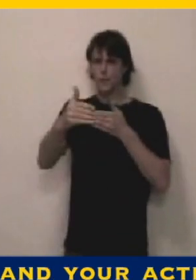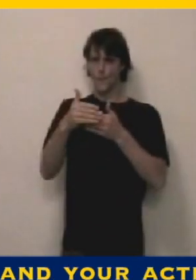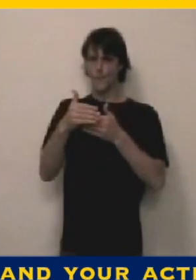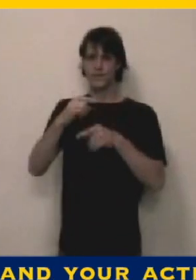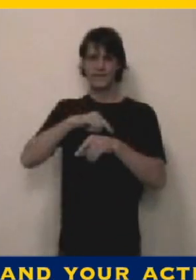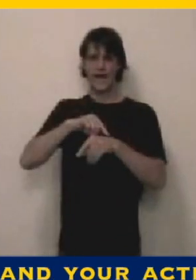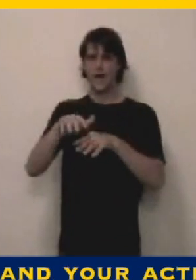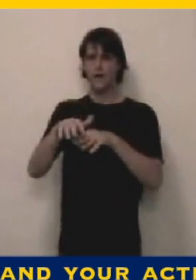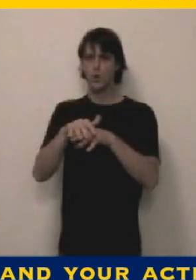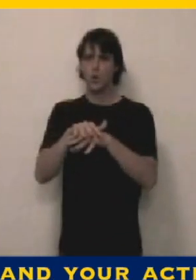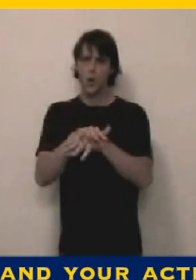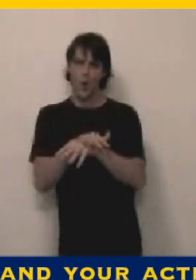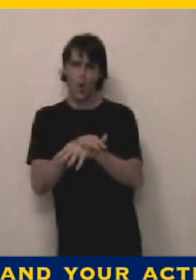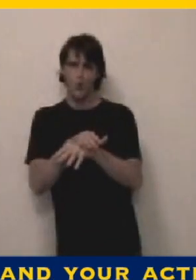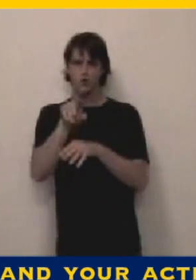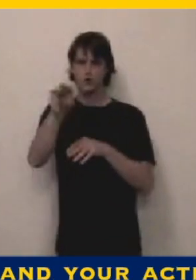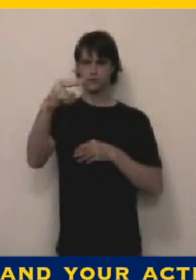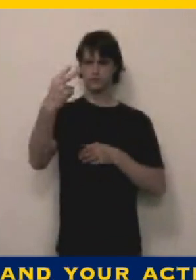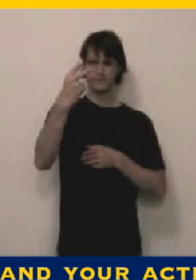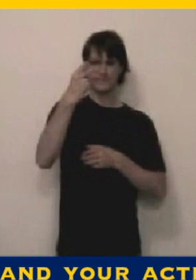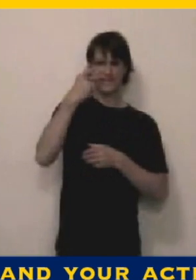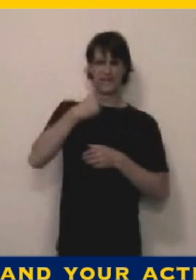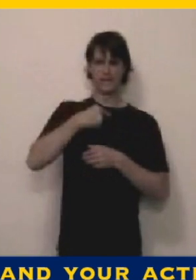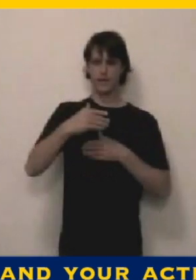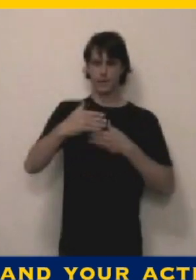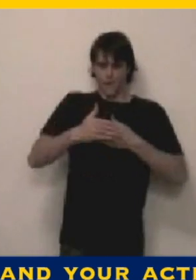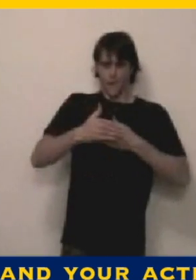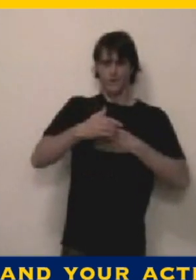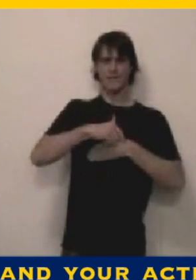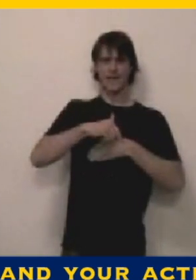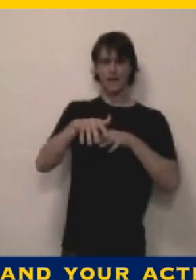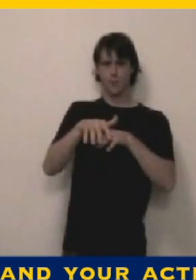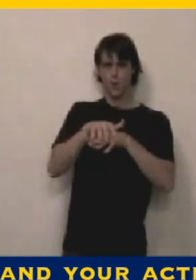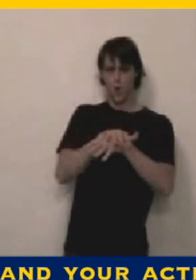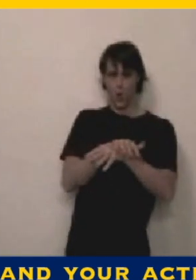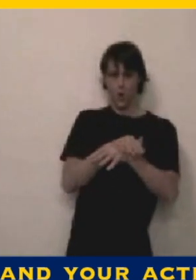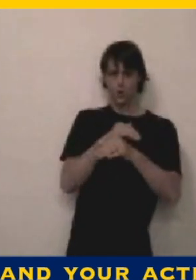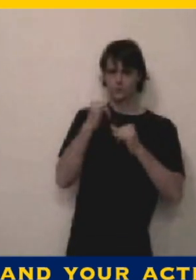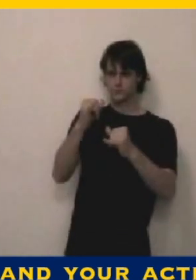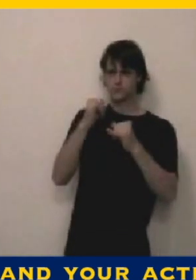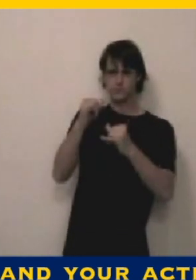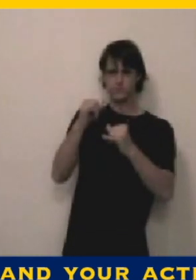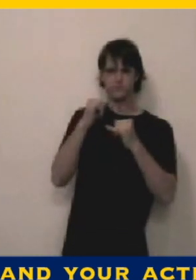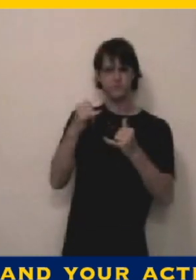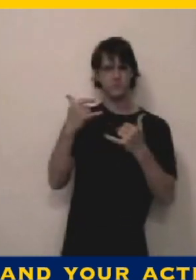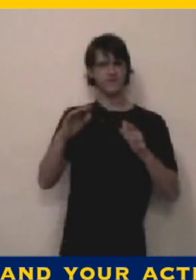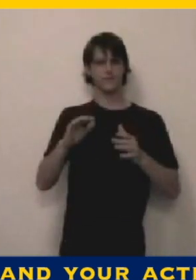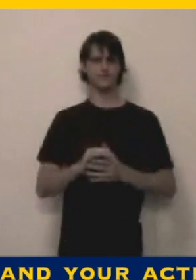perspective, you will shrink in the direction of your motion, and your actions will slow down, and the same will be true of me for you.